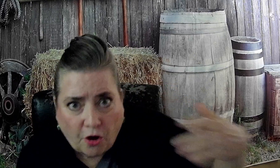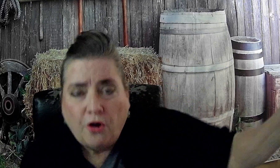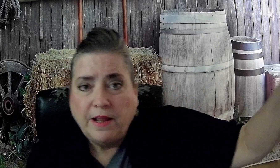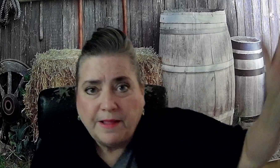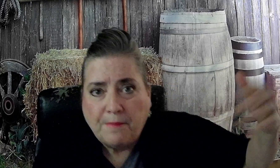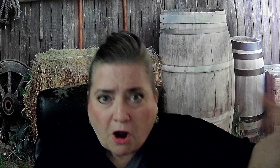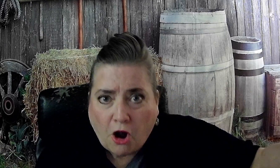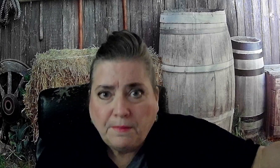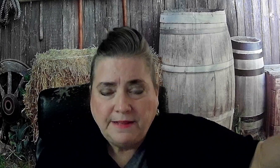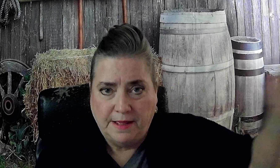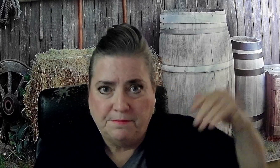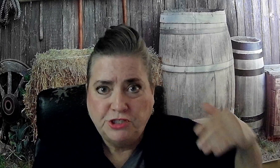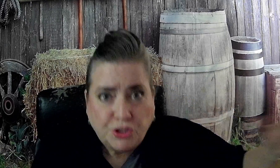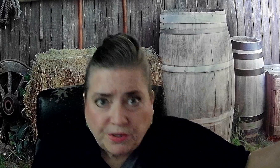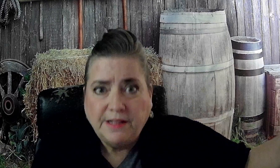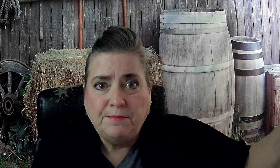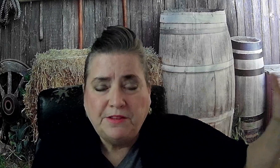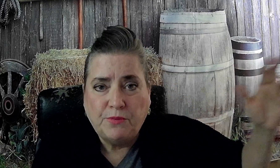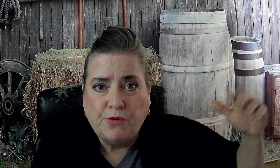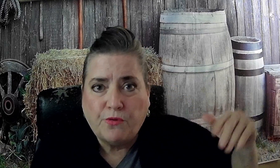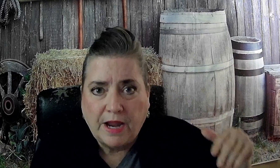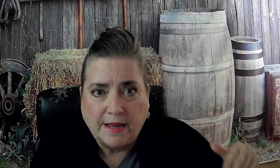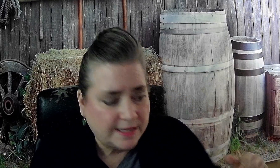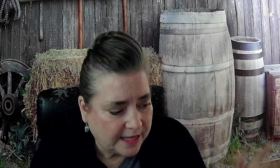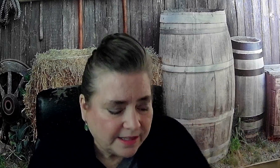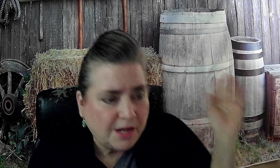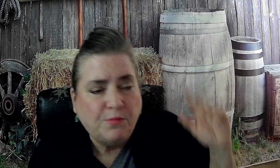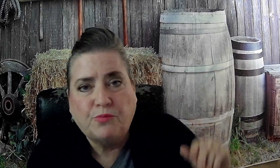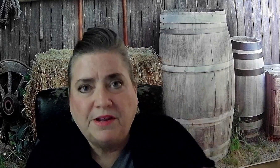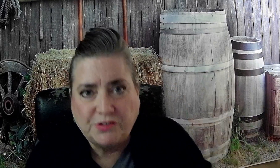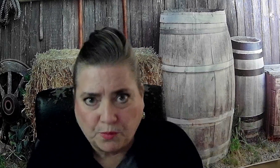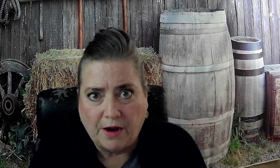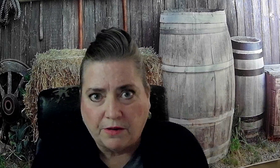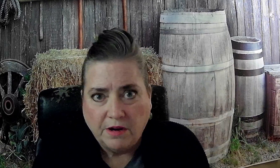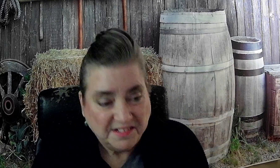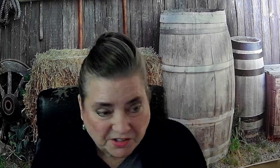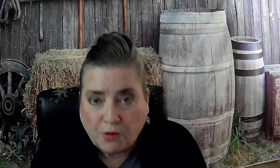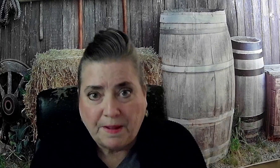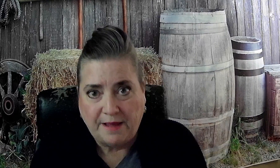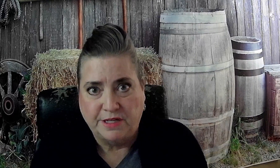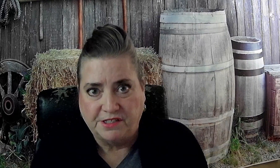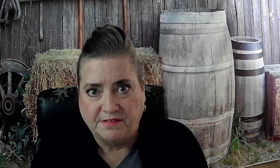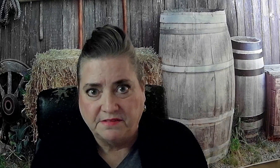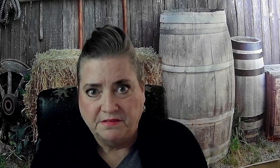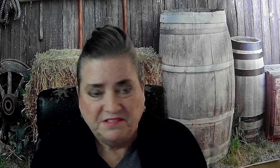them, harming them, shooting them in the Rio Grande, killing them with razor wire. 0 passages. 0.